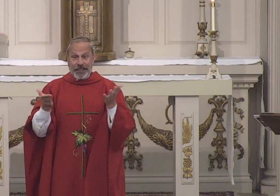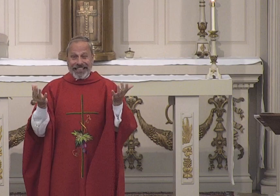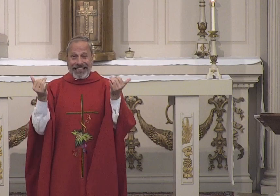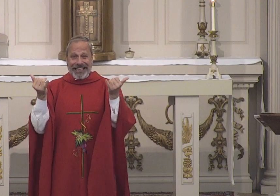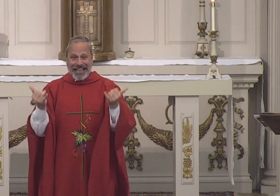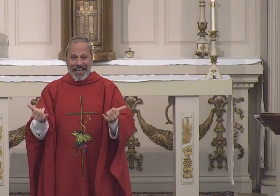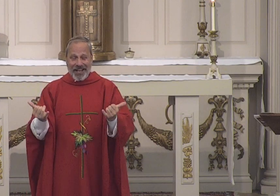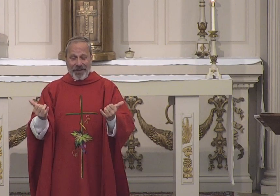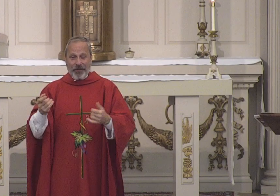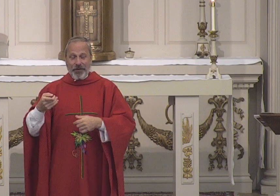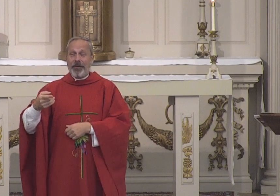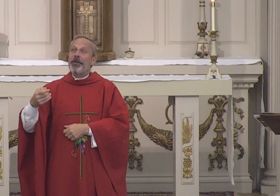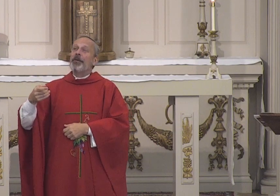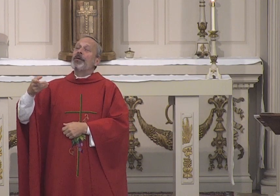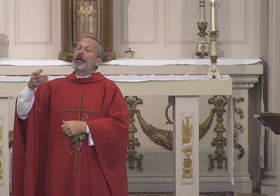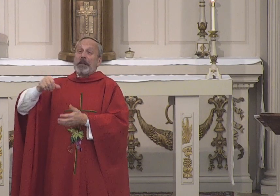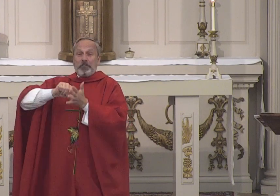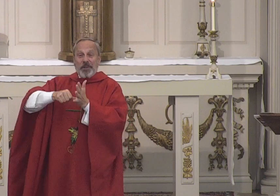God